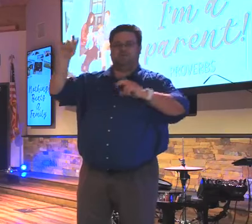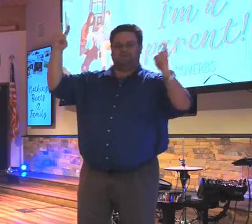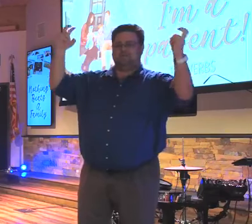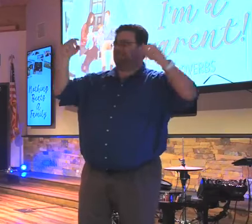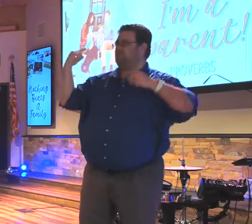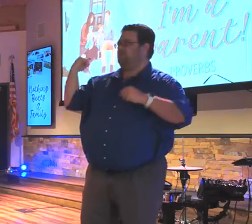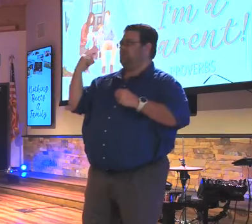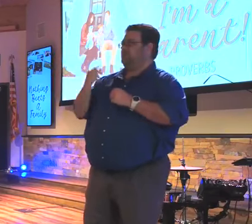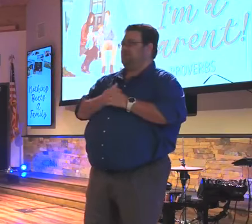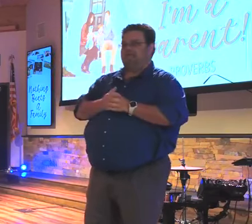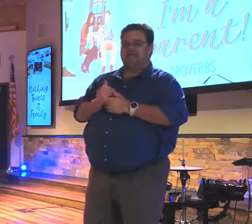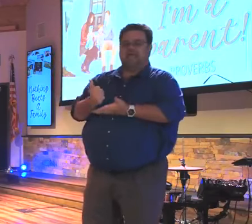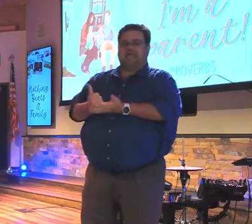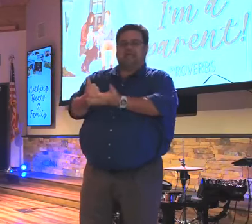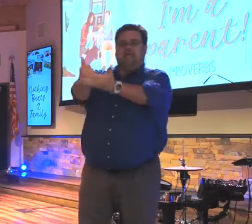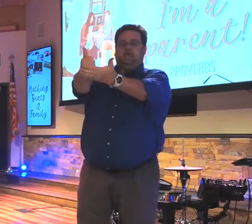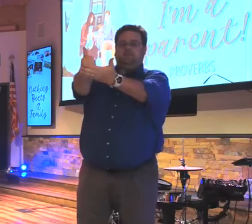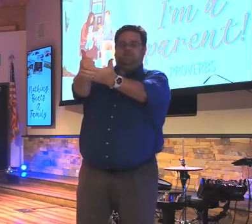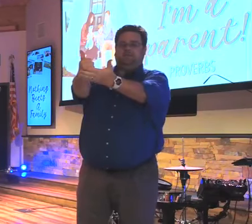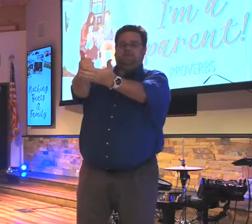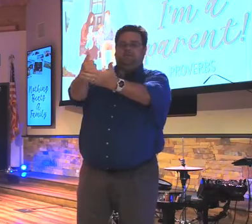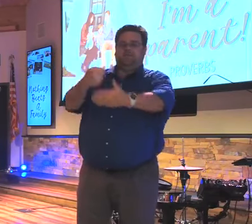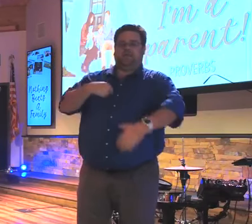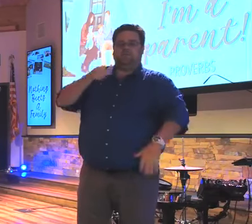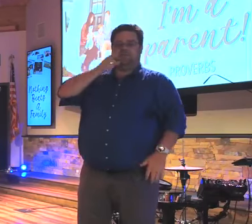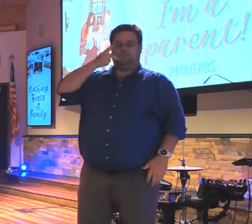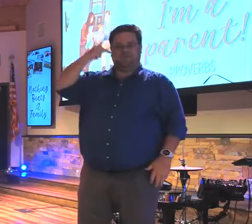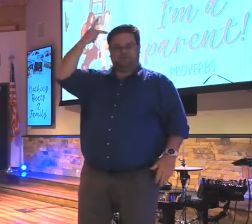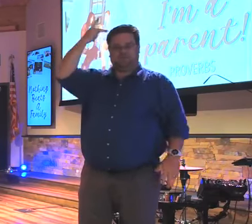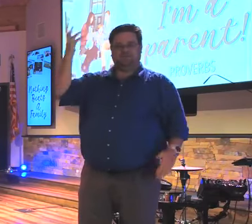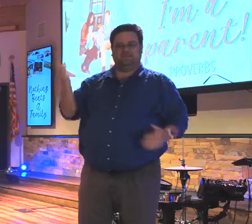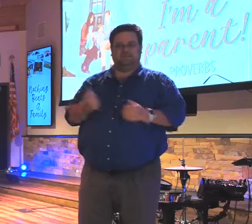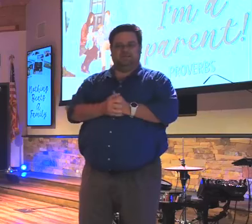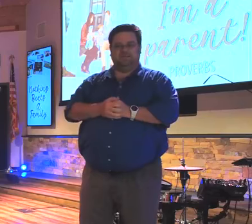of today's message? Help. Help, I'm a parent.